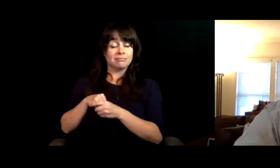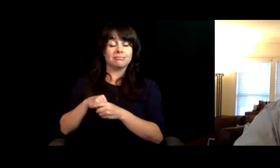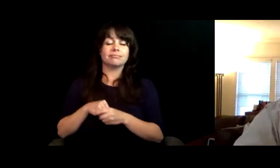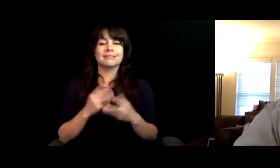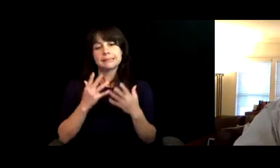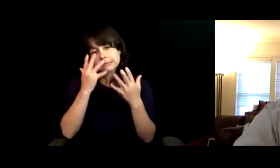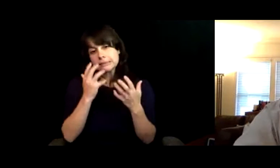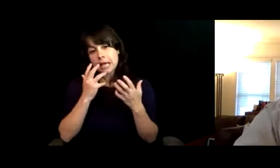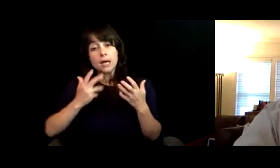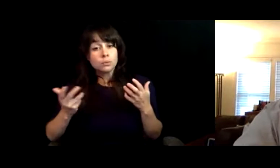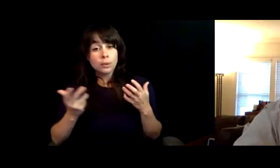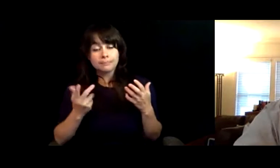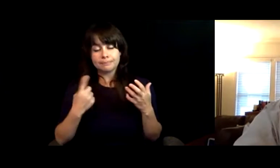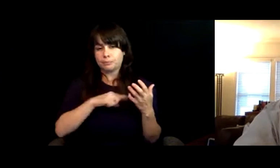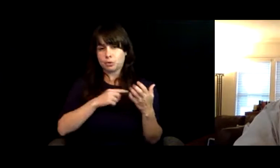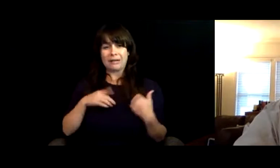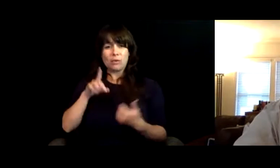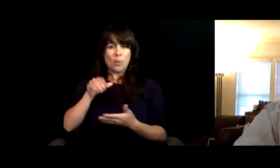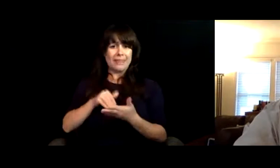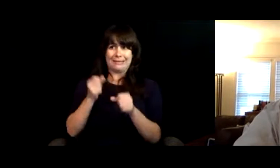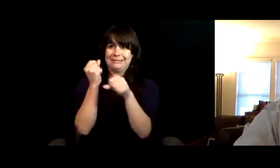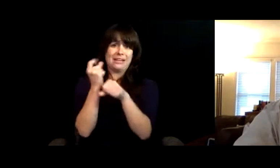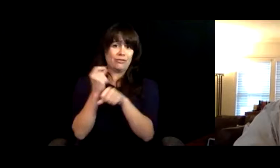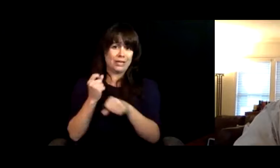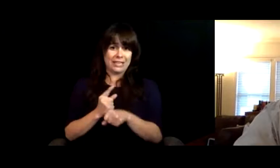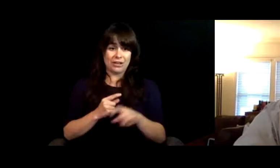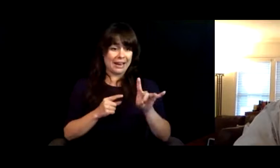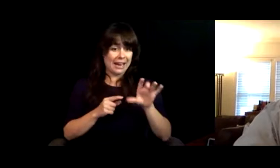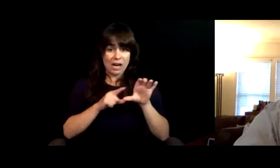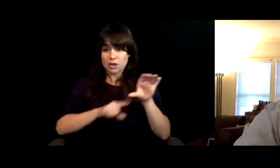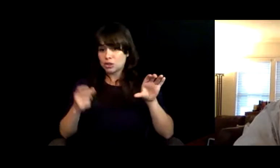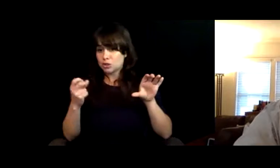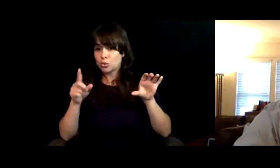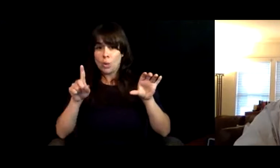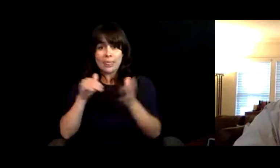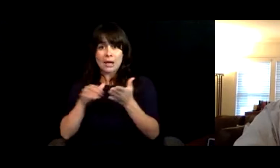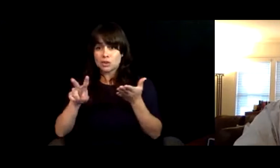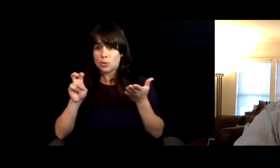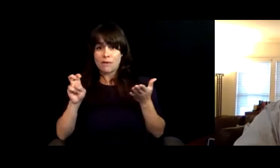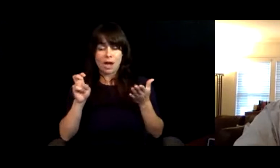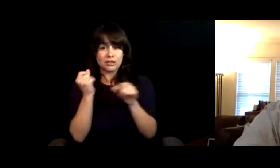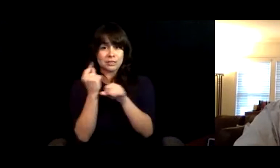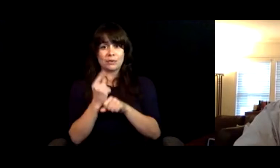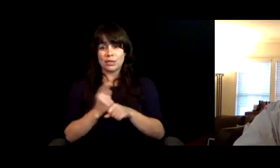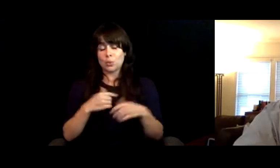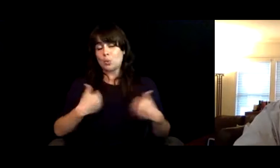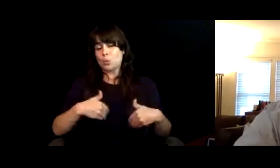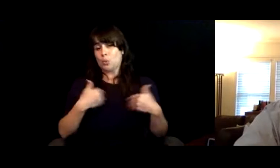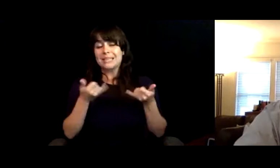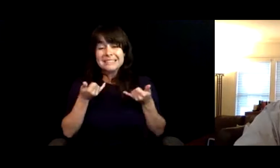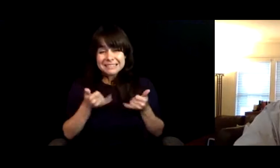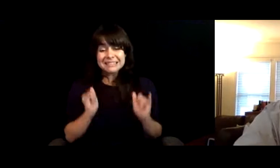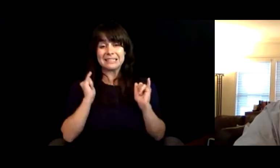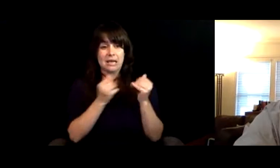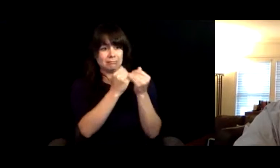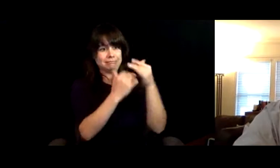we have 1,000 almost every year, 800 to 1,200 a year, and we have still an emergency list